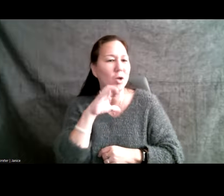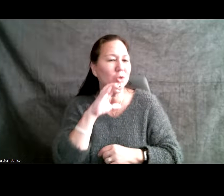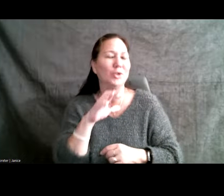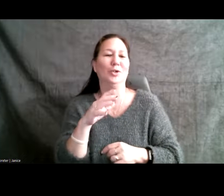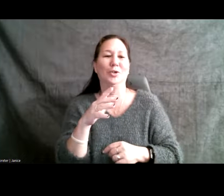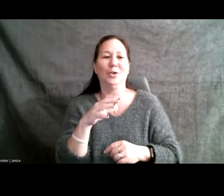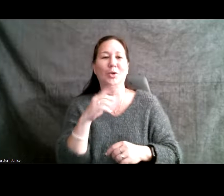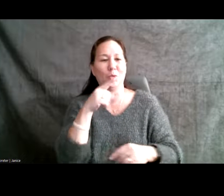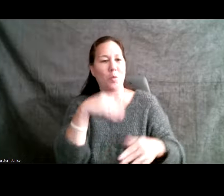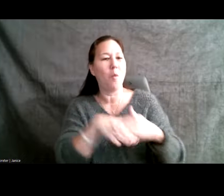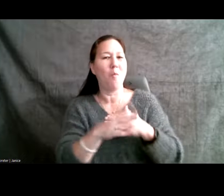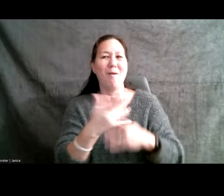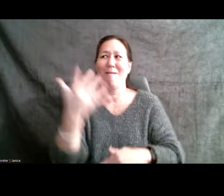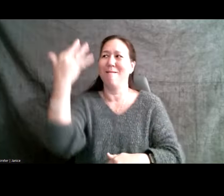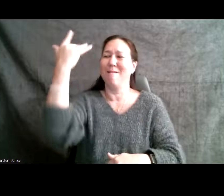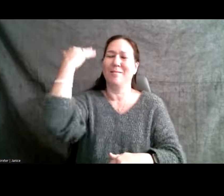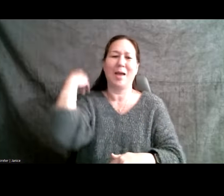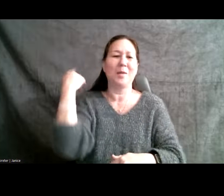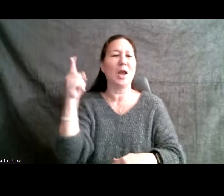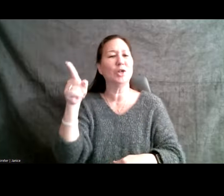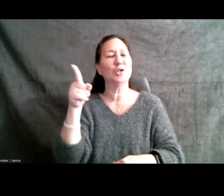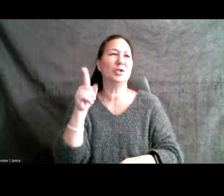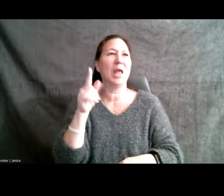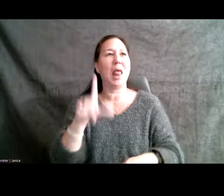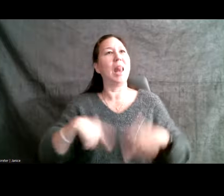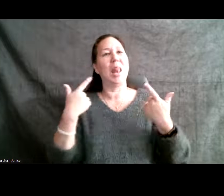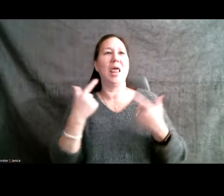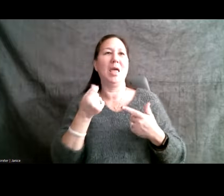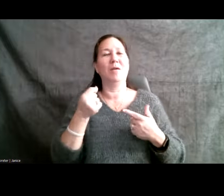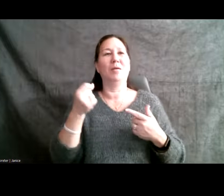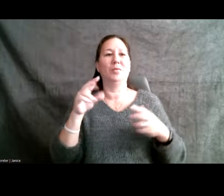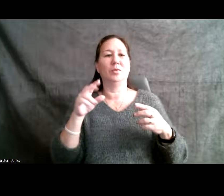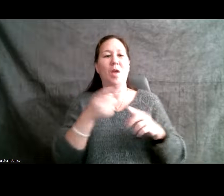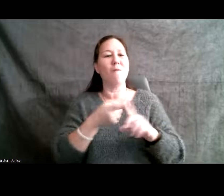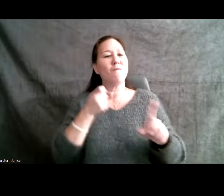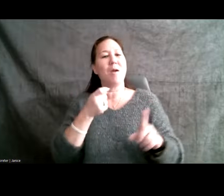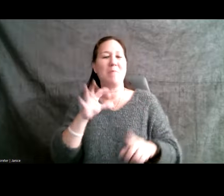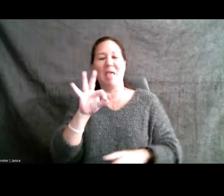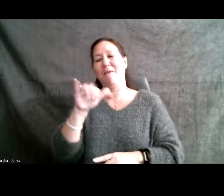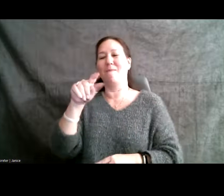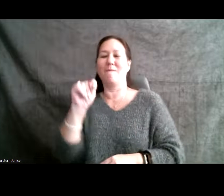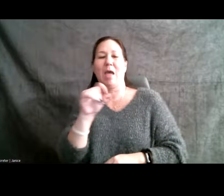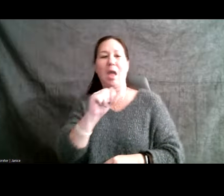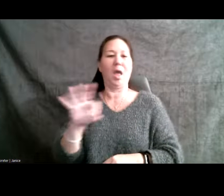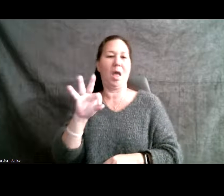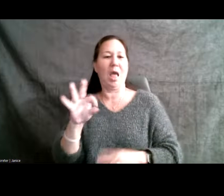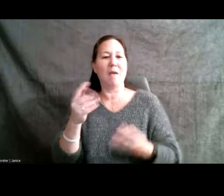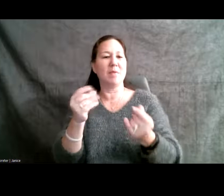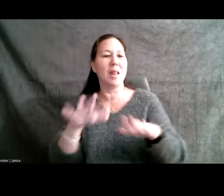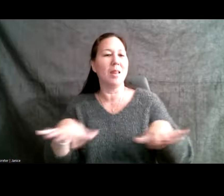land. So we suffer in that sense. So I guess that's where I would go with that.